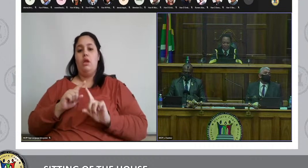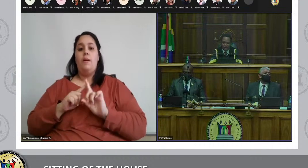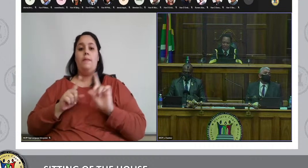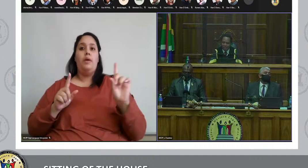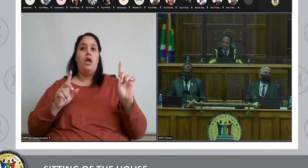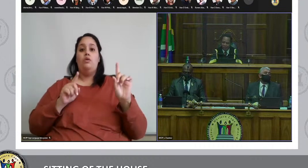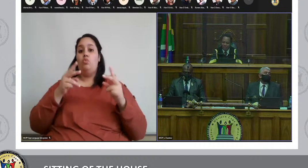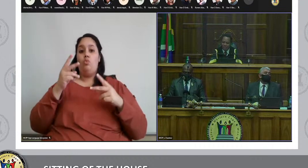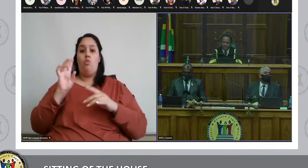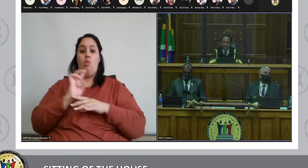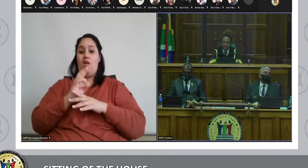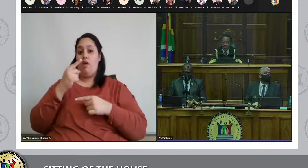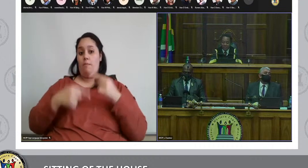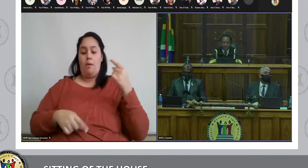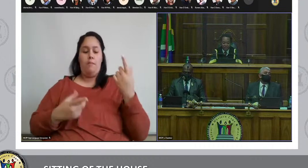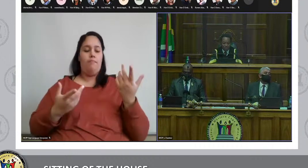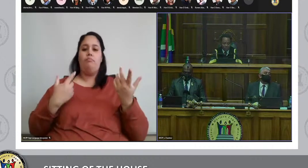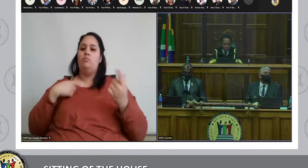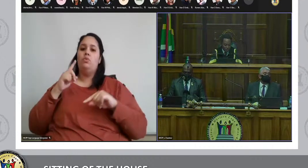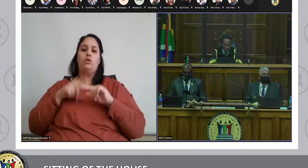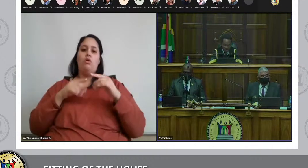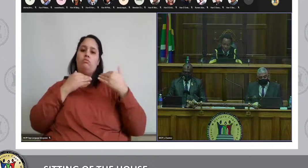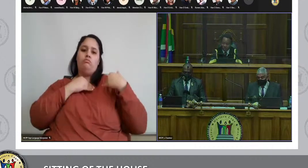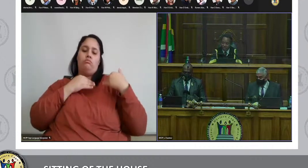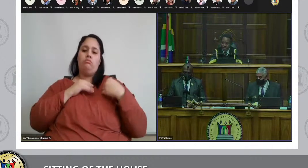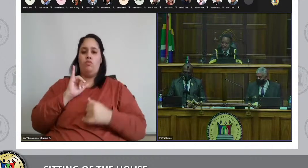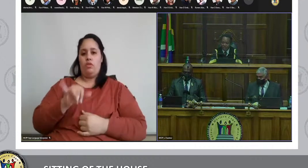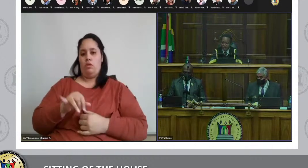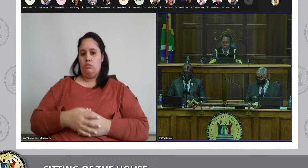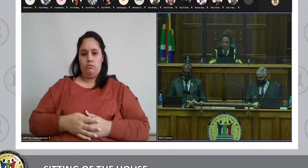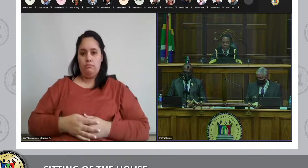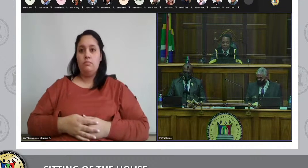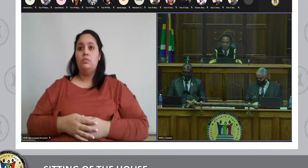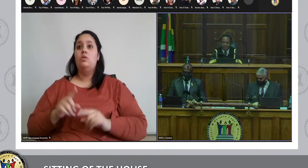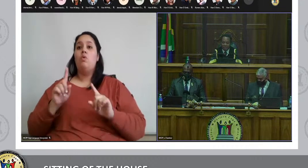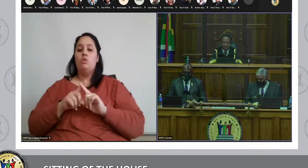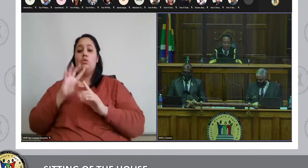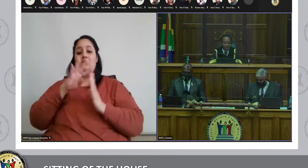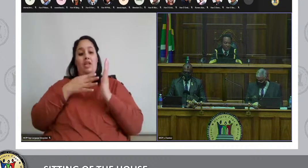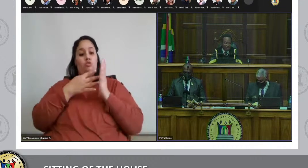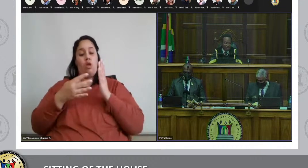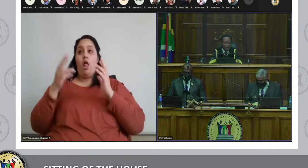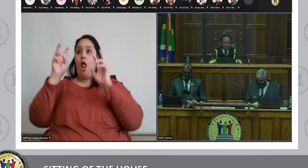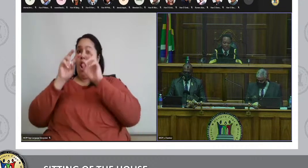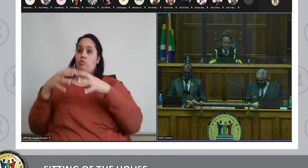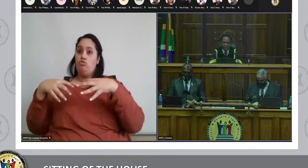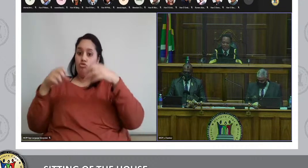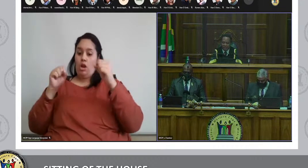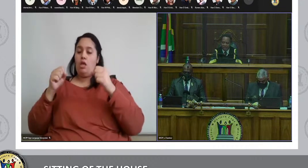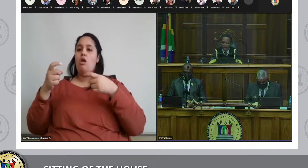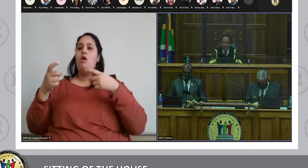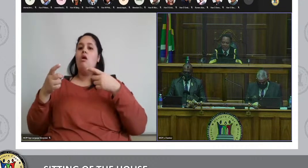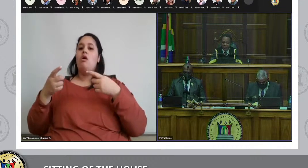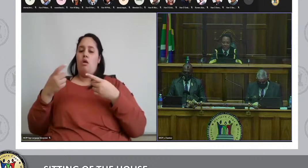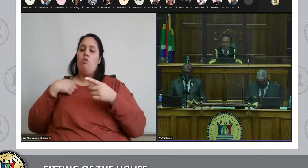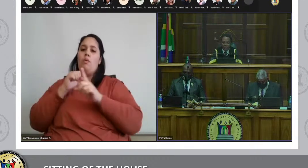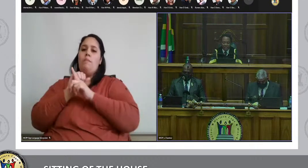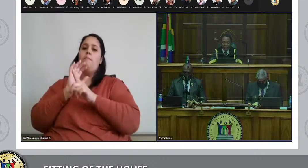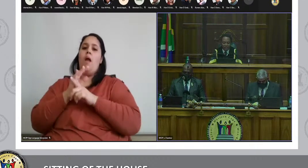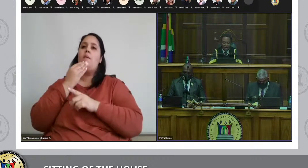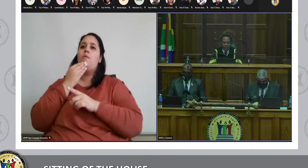got scheduled load shedding, which we don't control as this parliament, but it does affect members who are not in the